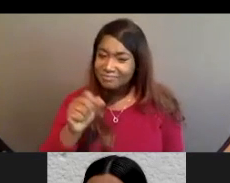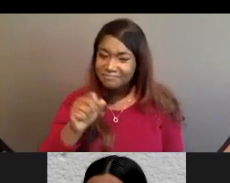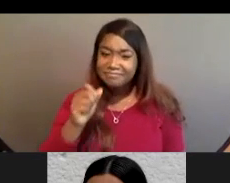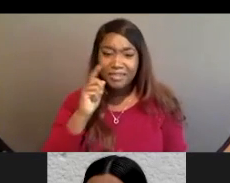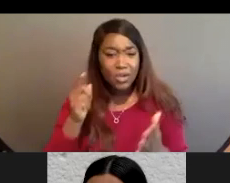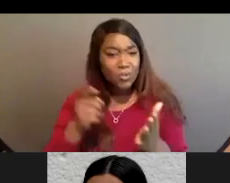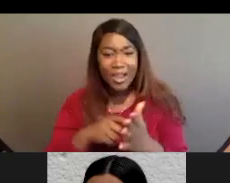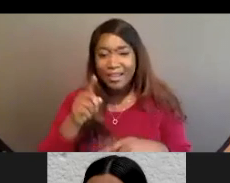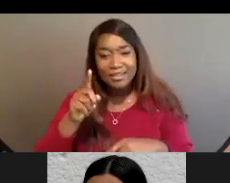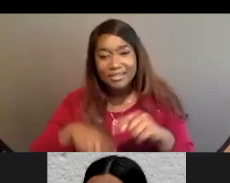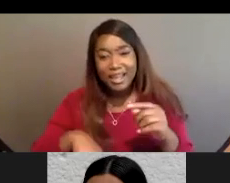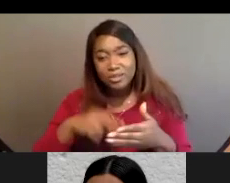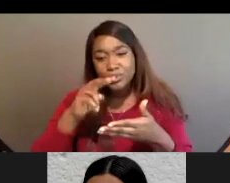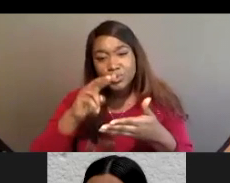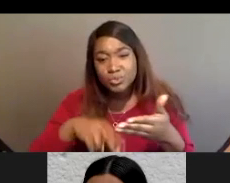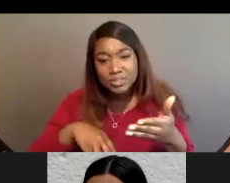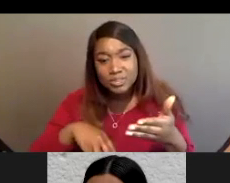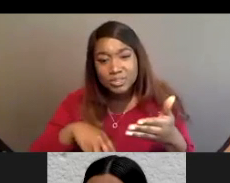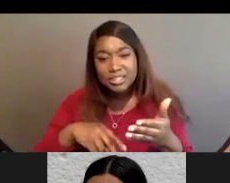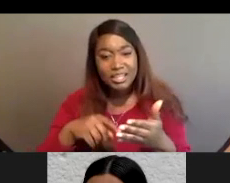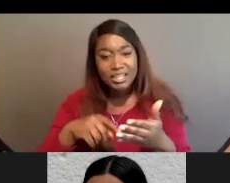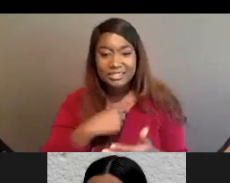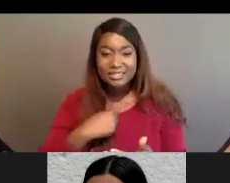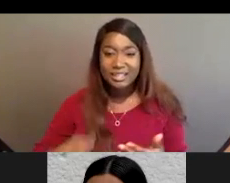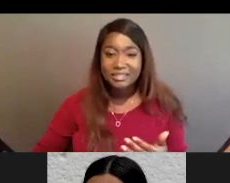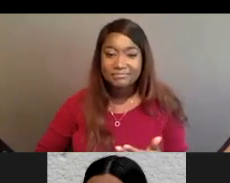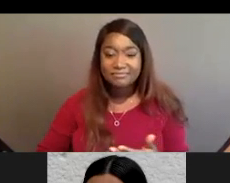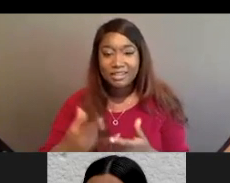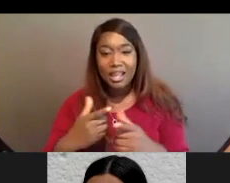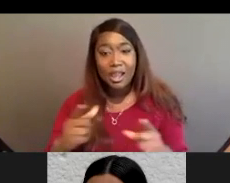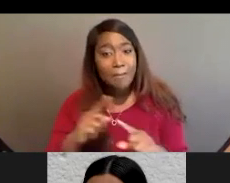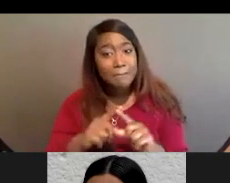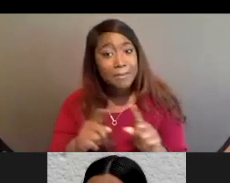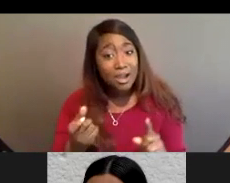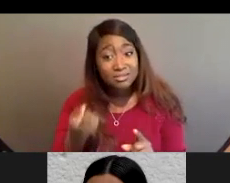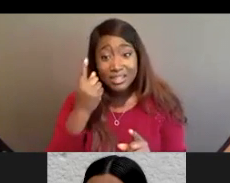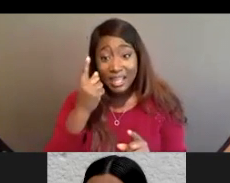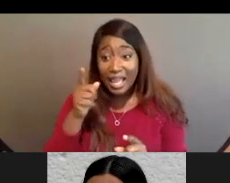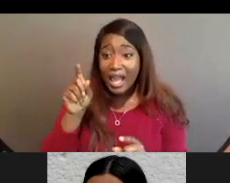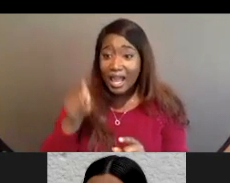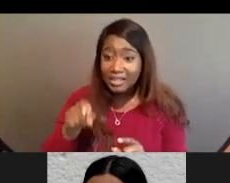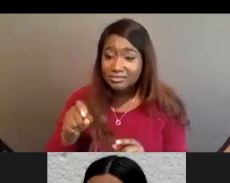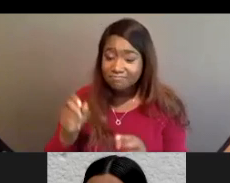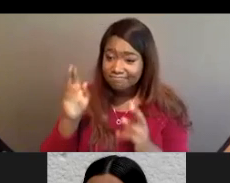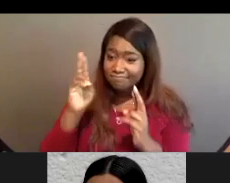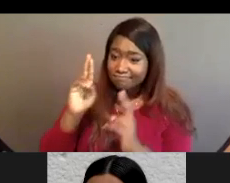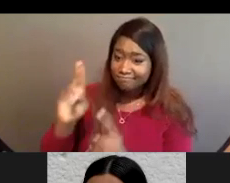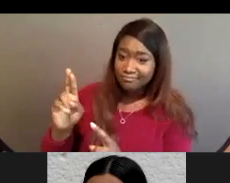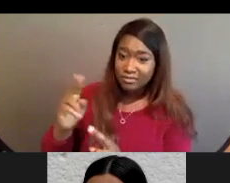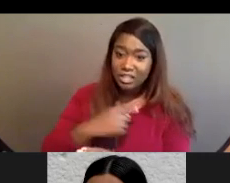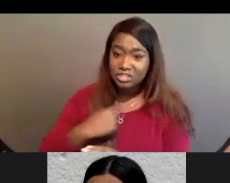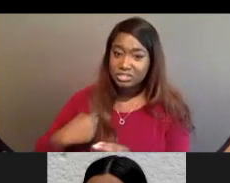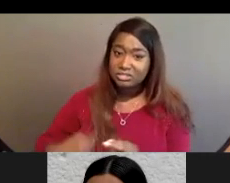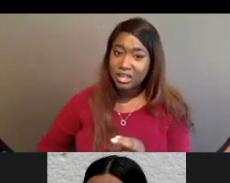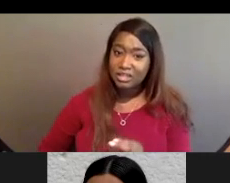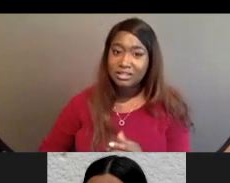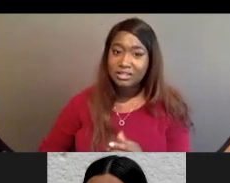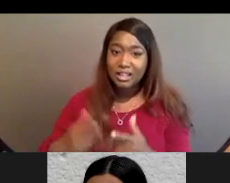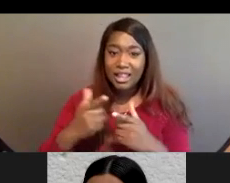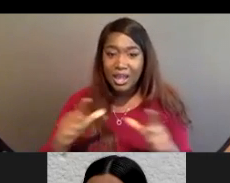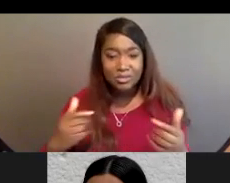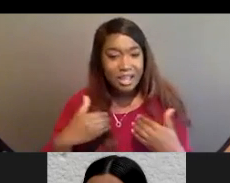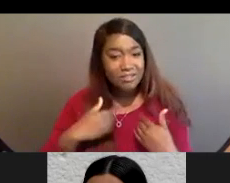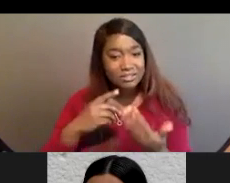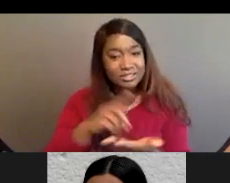the Chinese, but boy, do I understand that I got to leave a lot of space for the Chinese language. And I have dictionaries and dictionary apps, and I look up